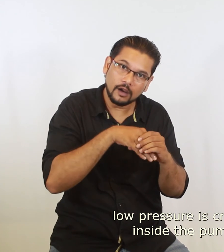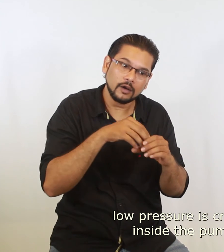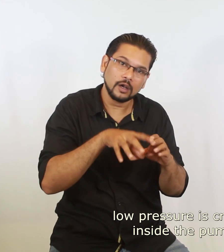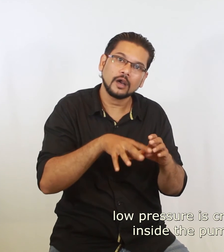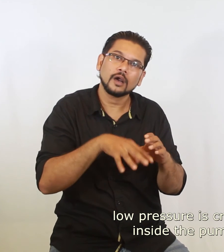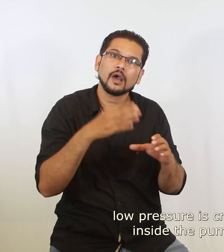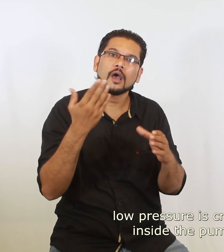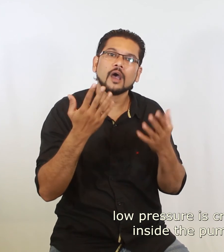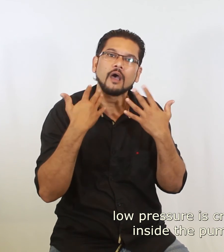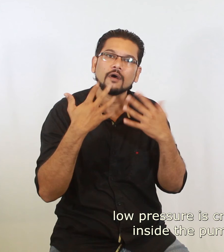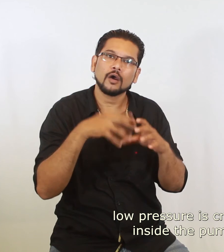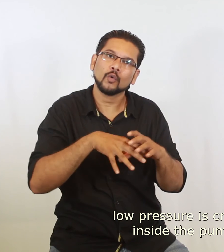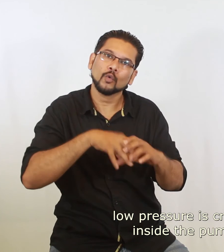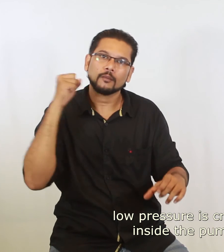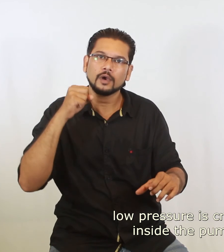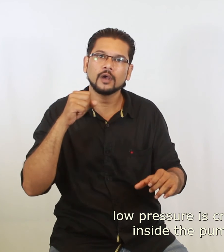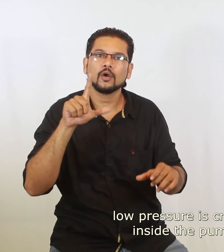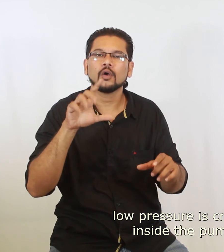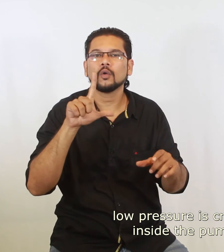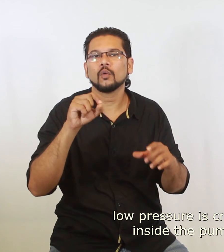low pressure is created inside the pump.